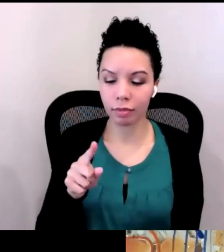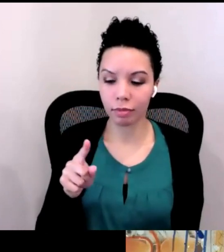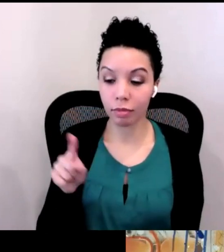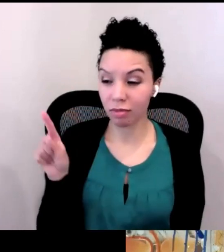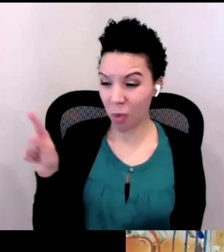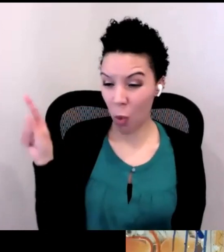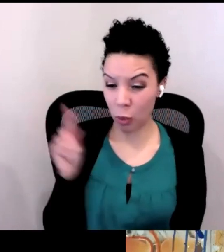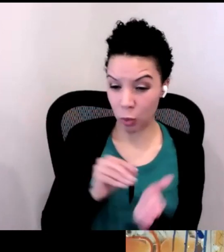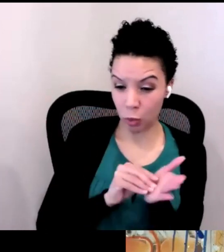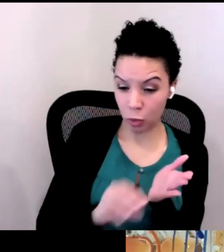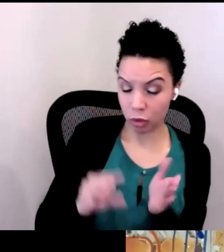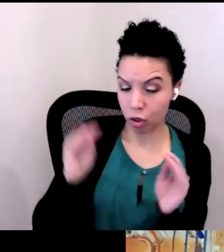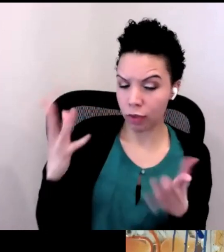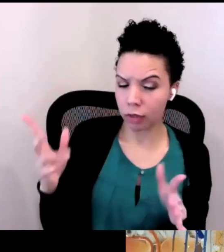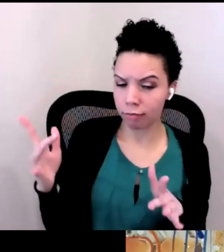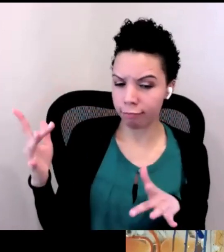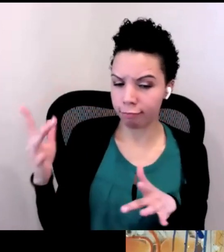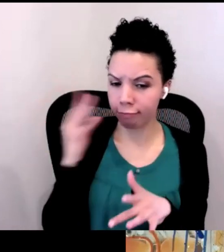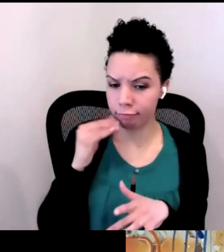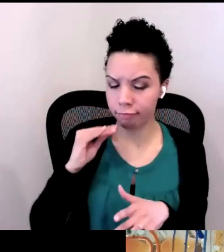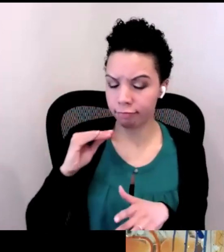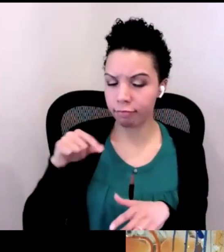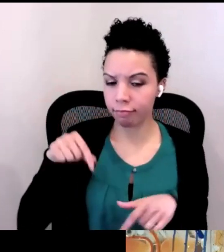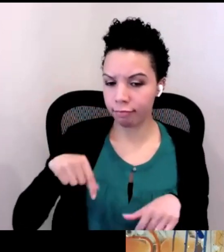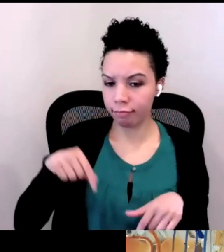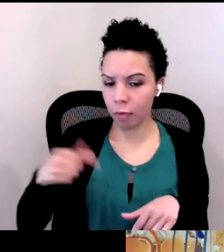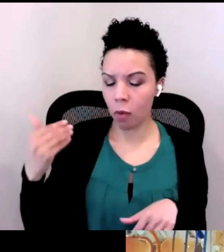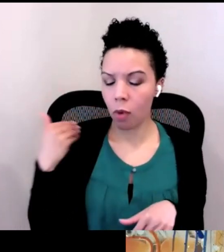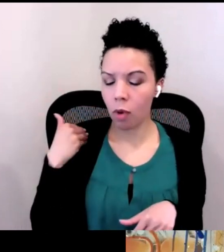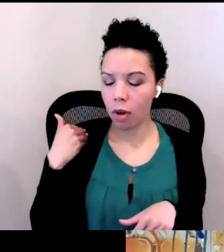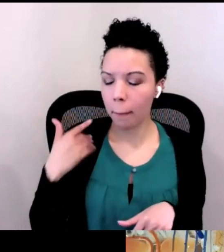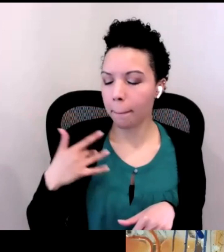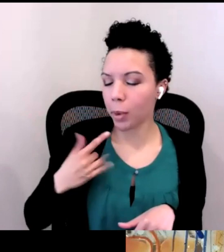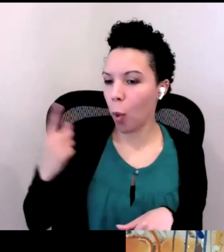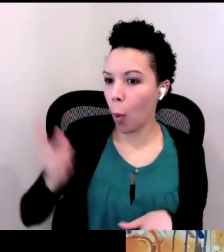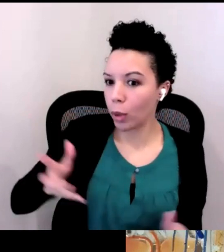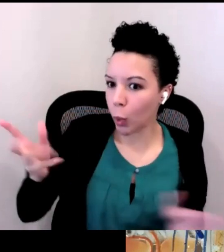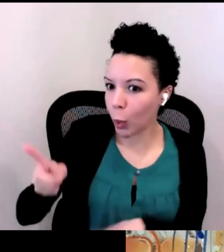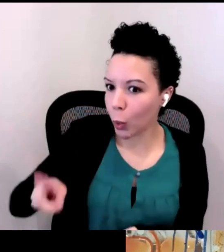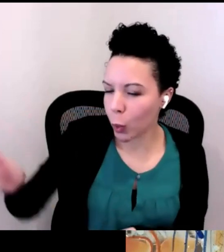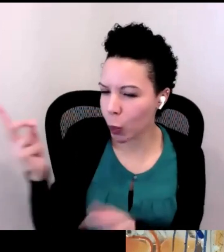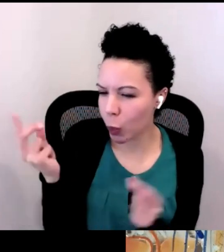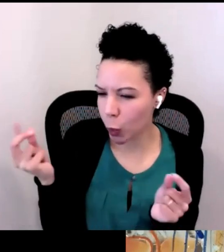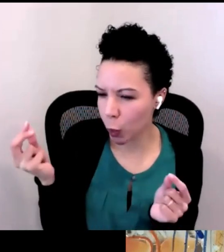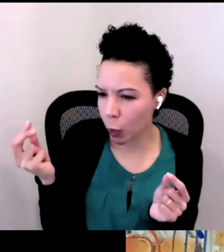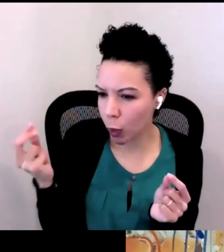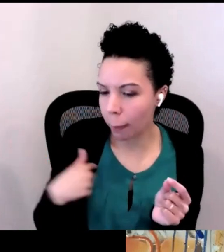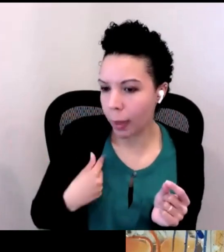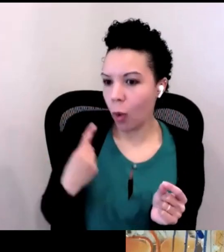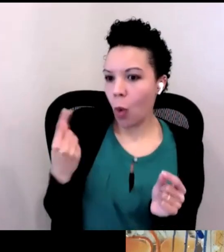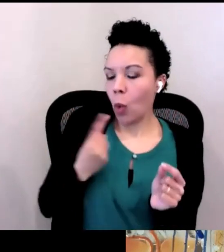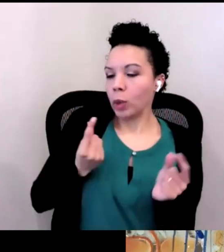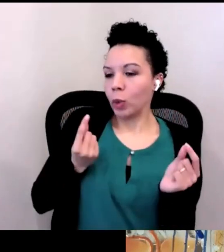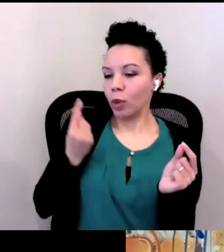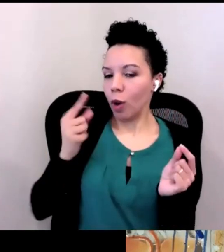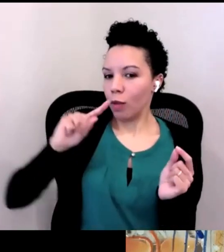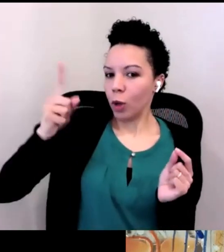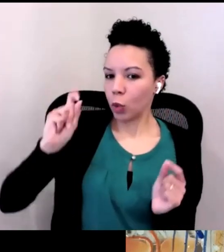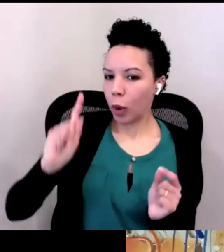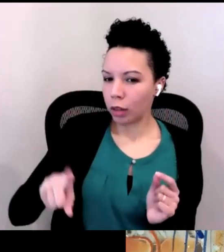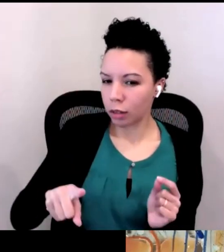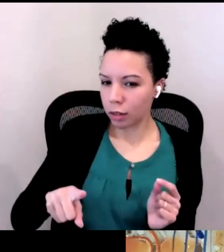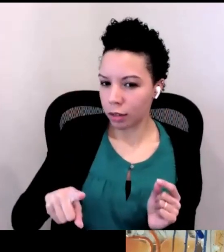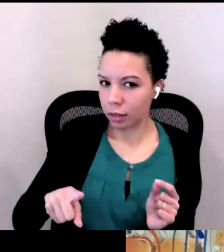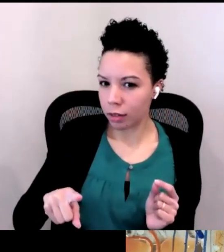before, what do I always encourage you to do? And what do I always do as a first question? What do I show that